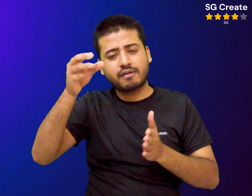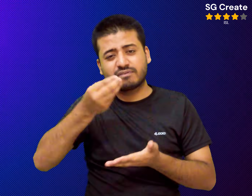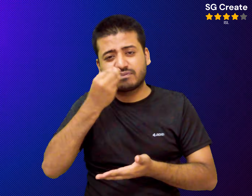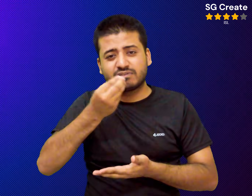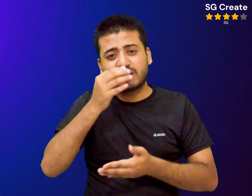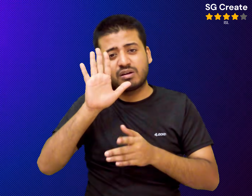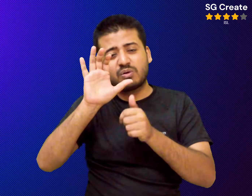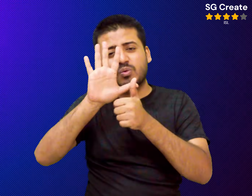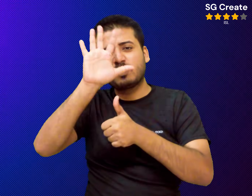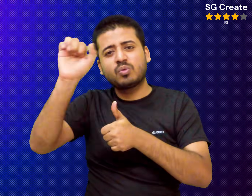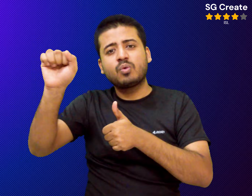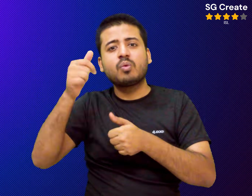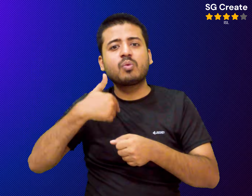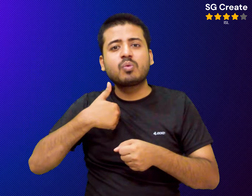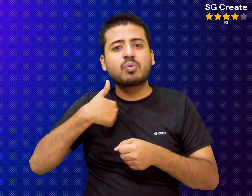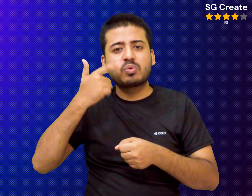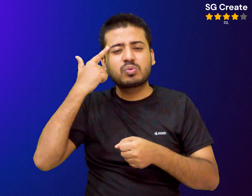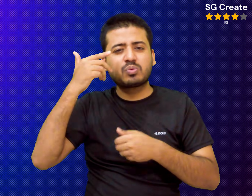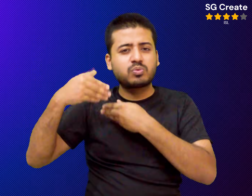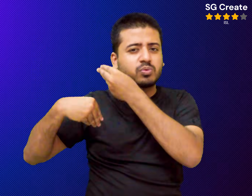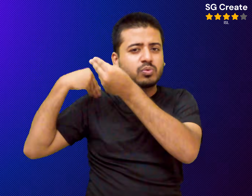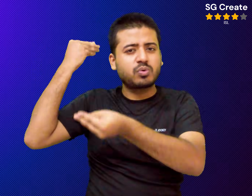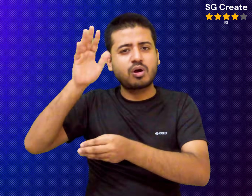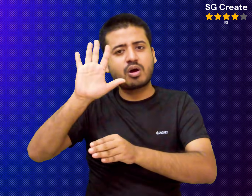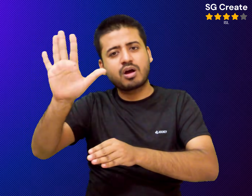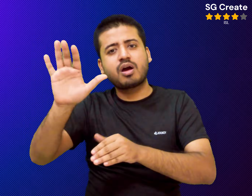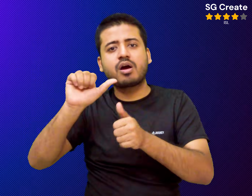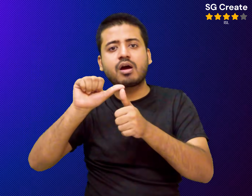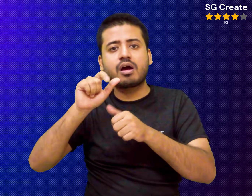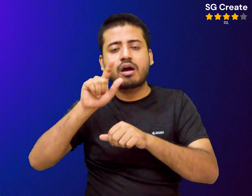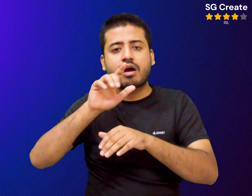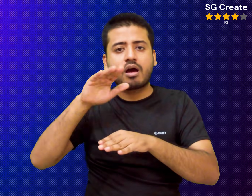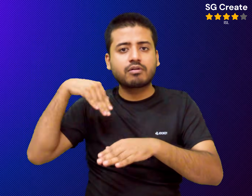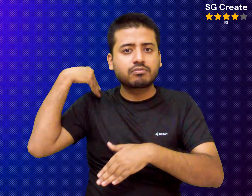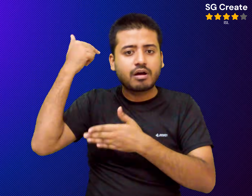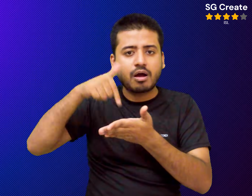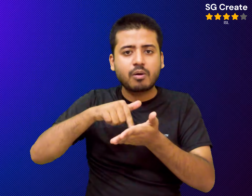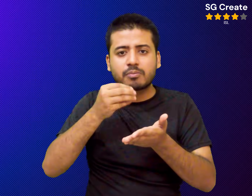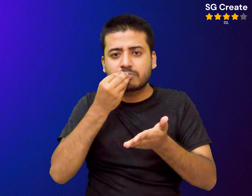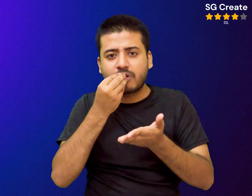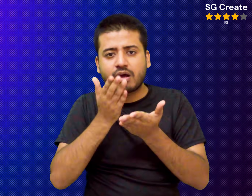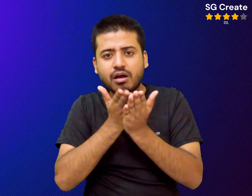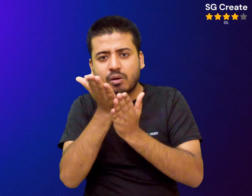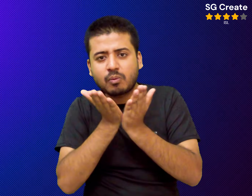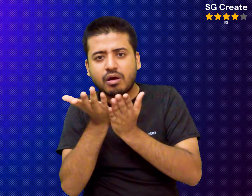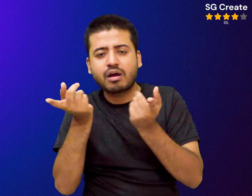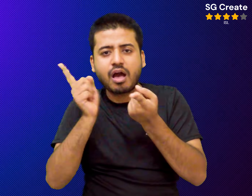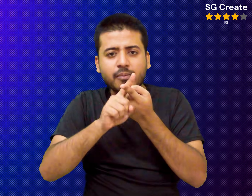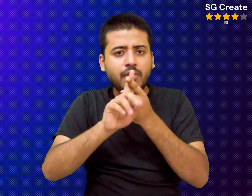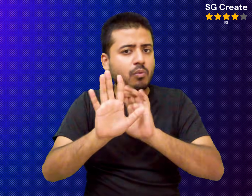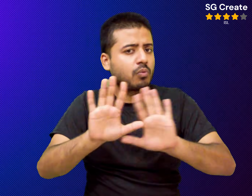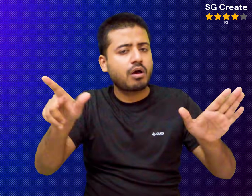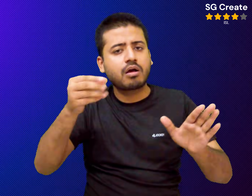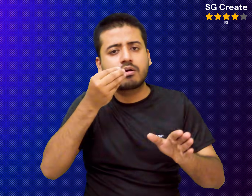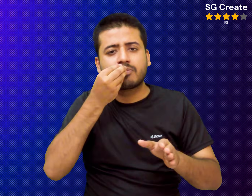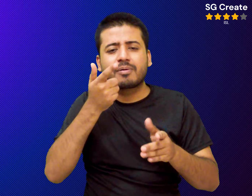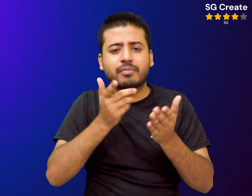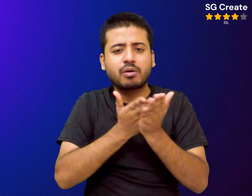for survival in arid environments, with their stored honey providing both sustenance and medicinal potential, while also holding